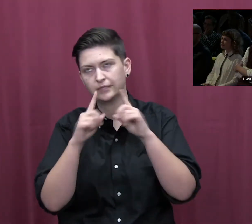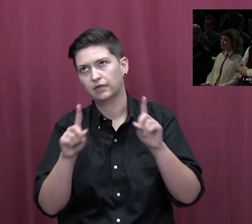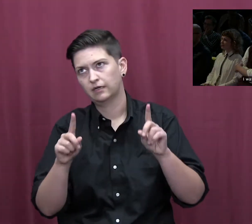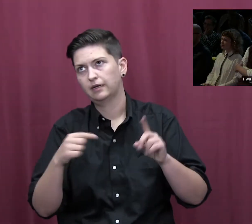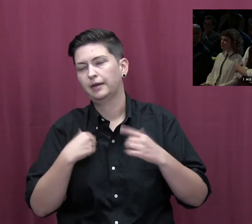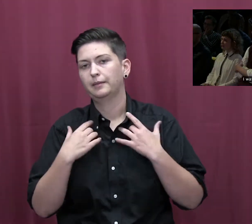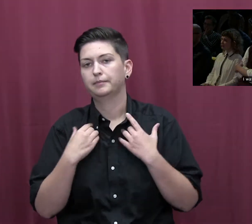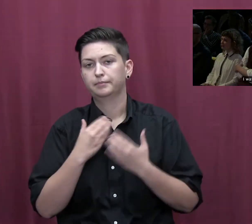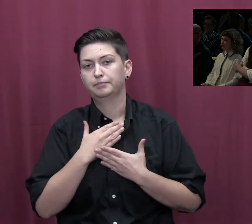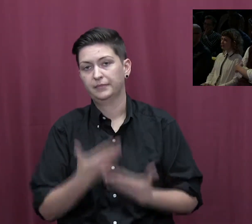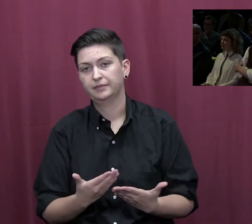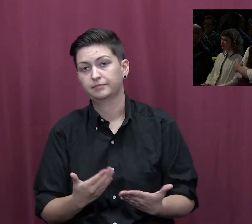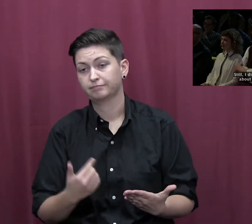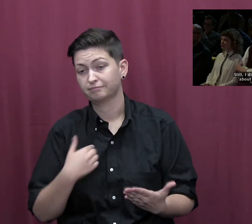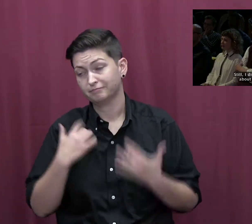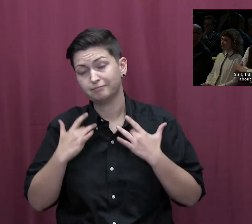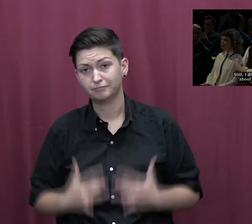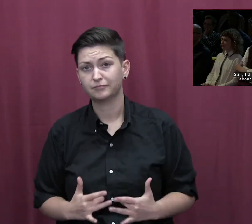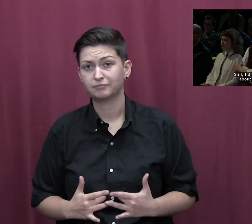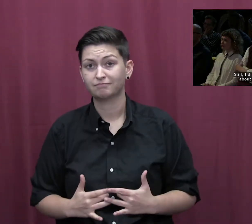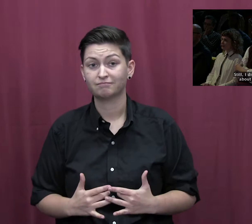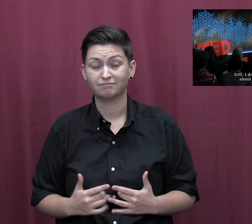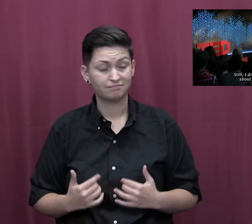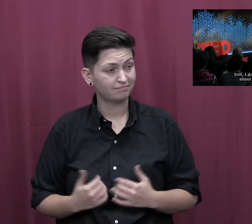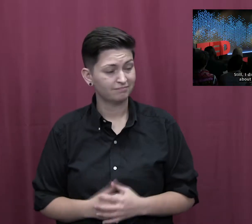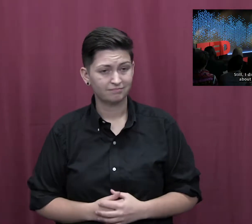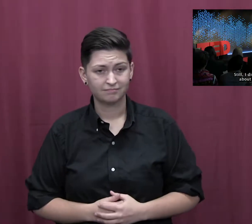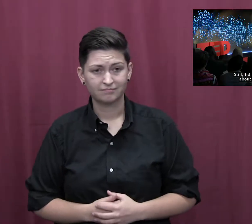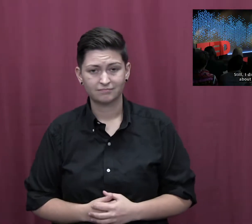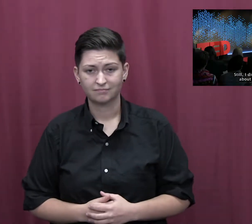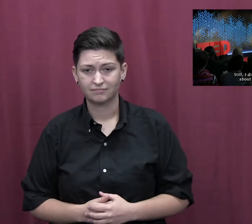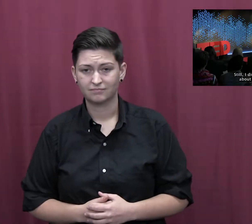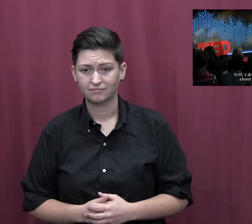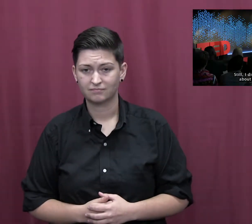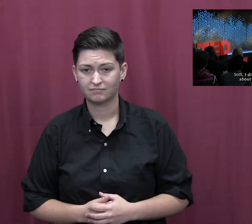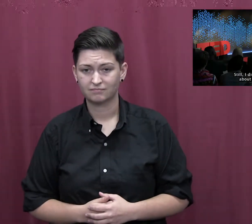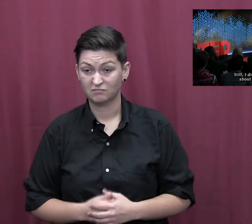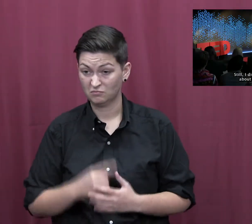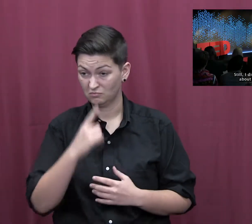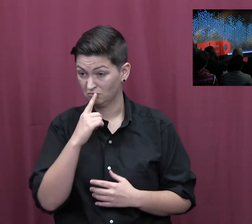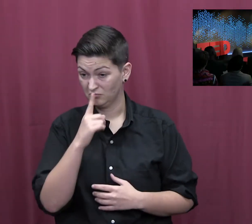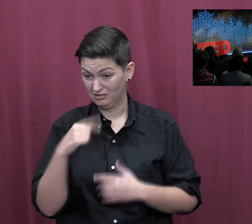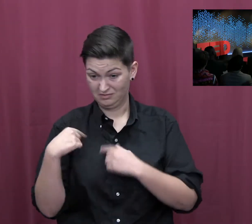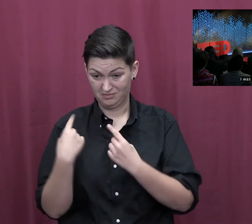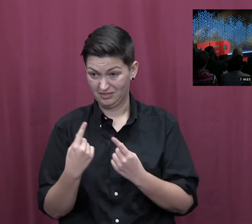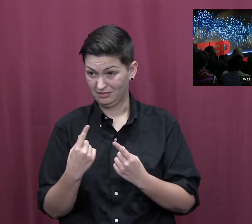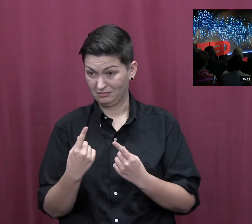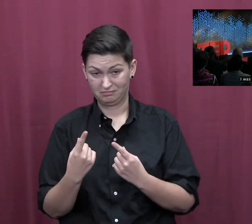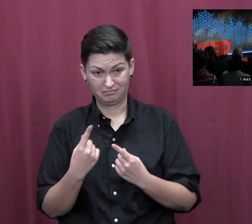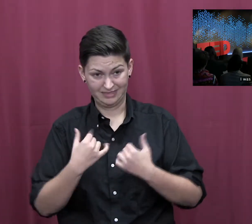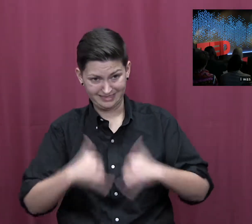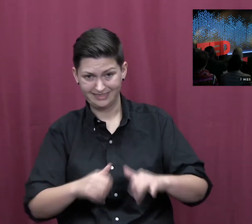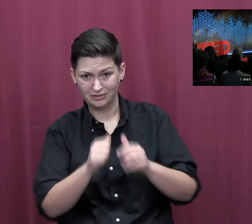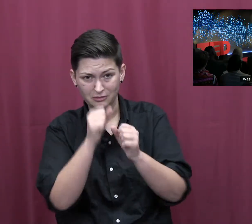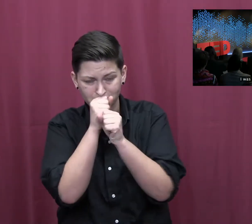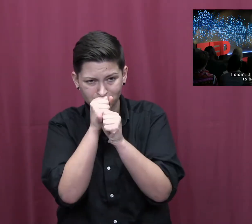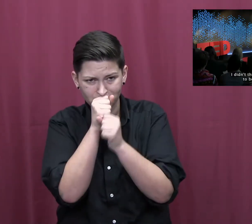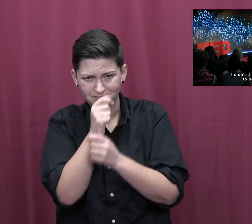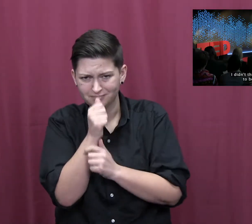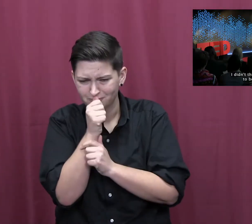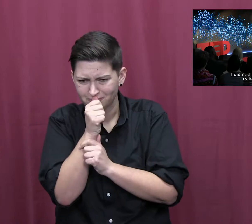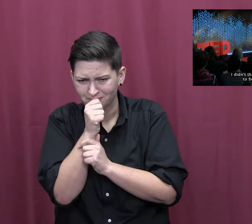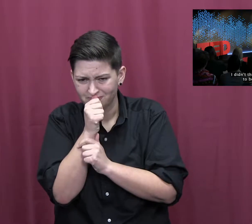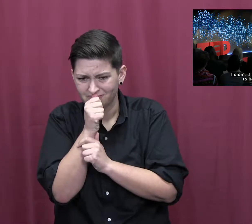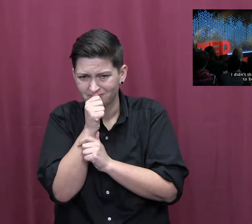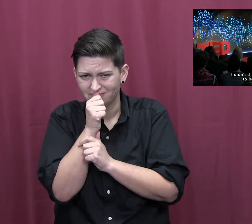I was depressed. Still, I didn't tell anybody about my diagnosis. I was too ashamed. I